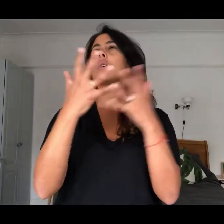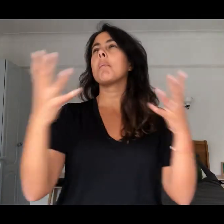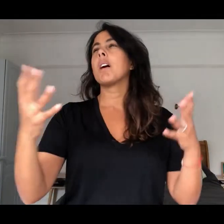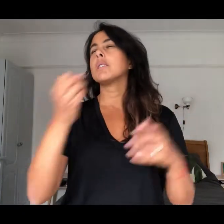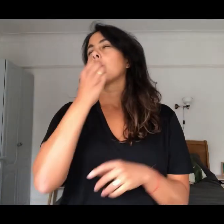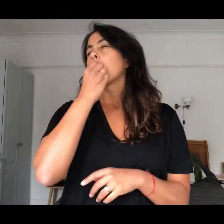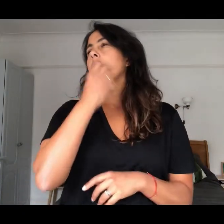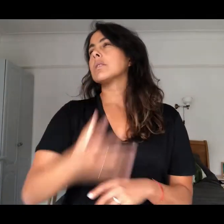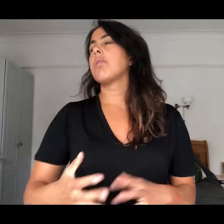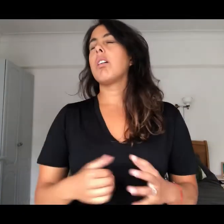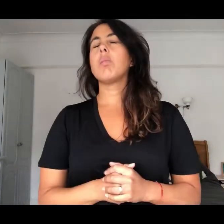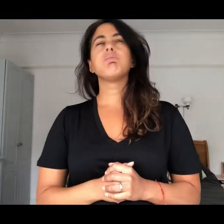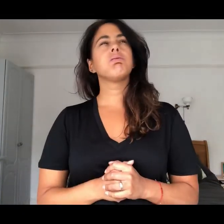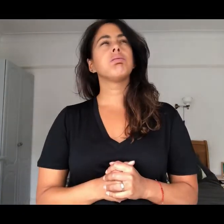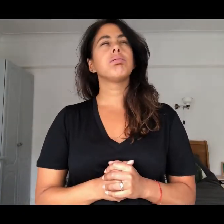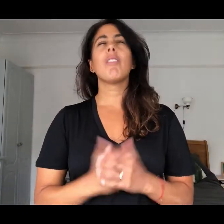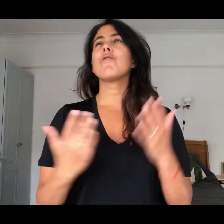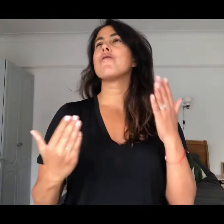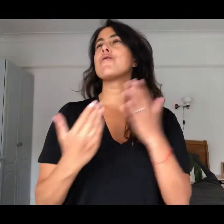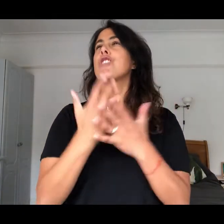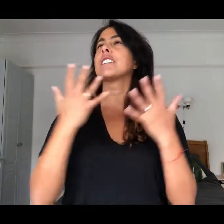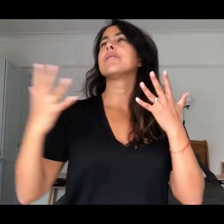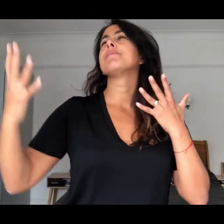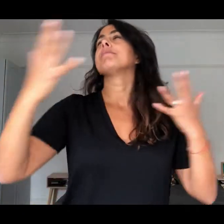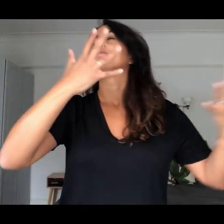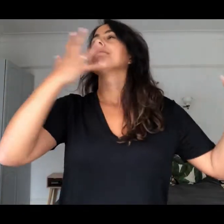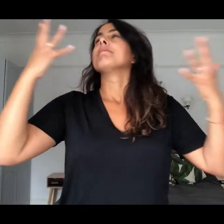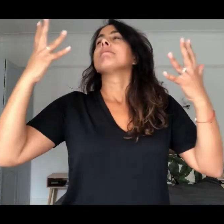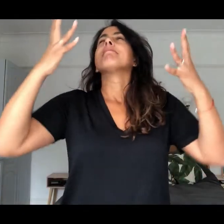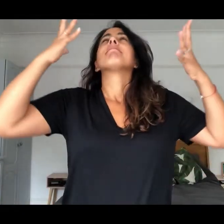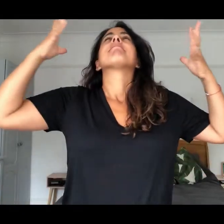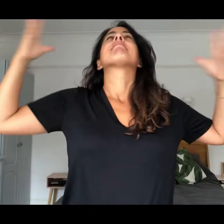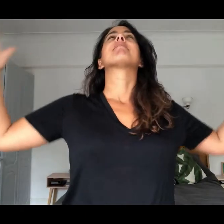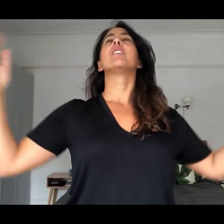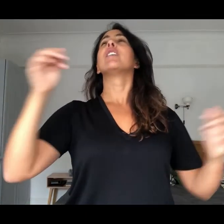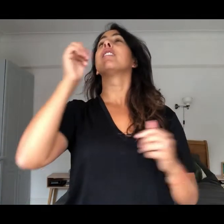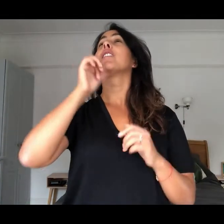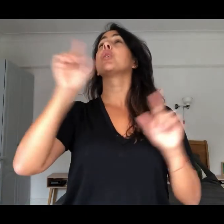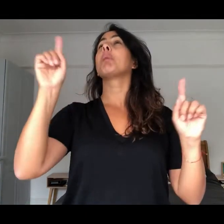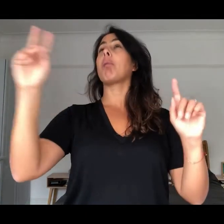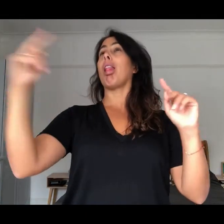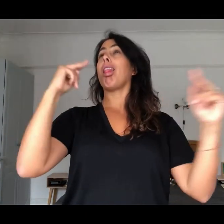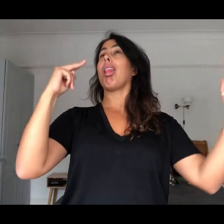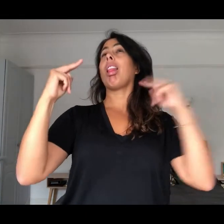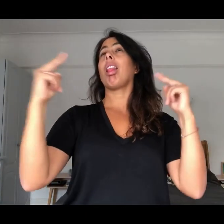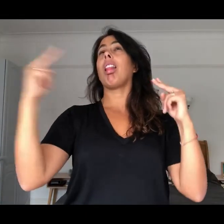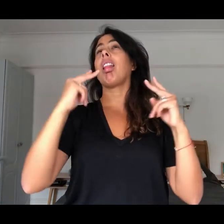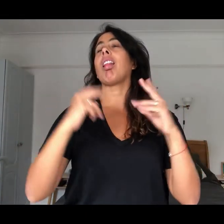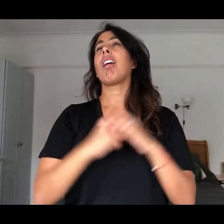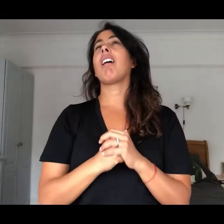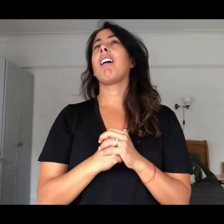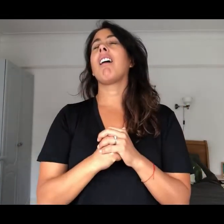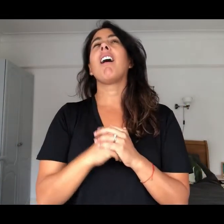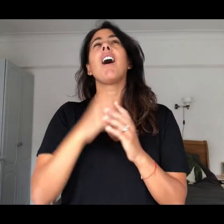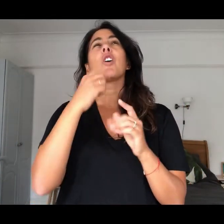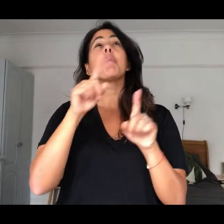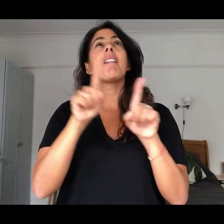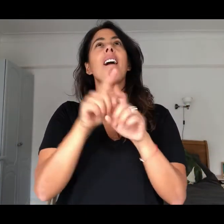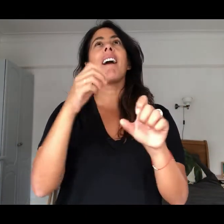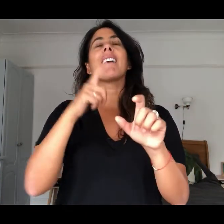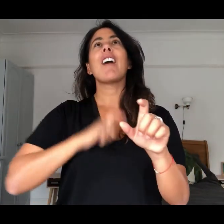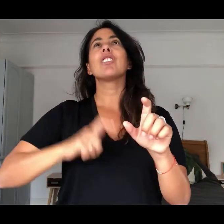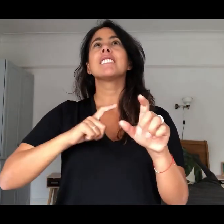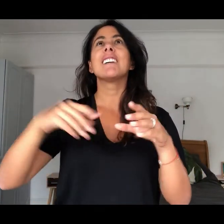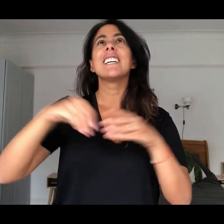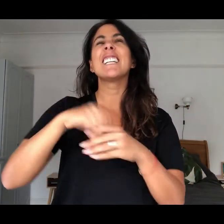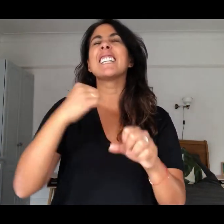Being outside so much is wonderful. Fresh air, big skies, very few people gawping. I could be one of